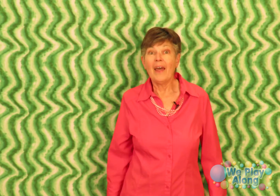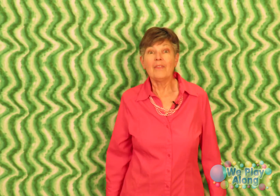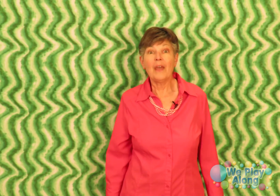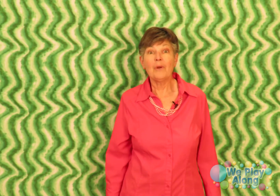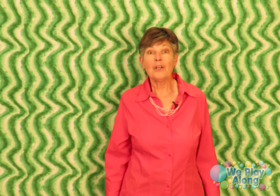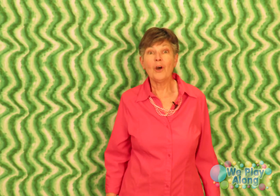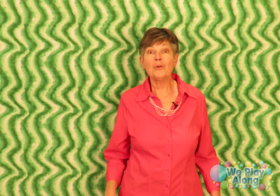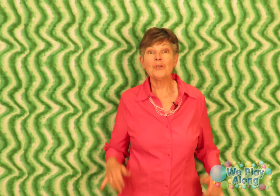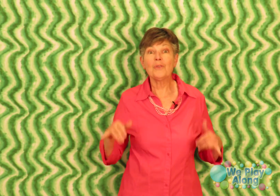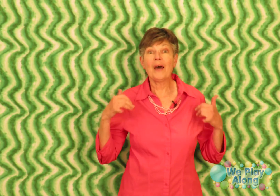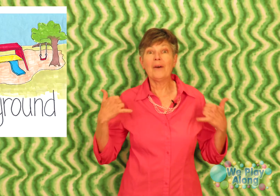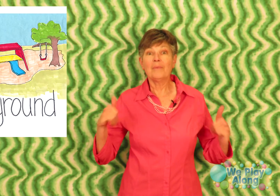They would go to